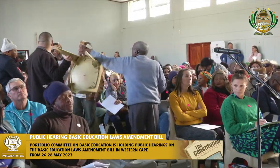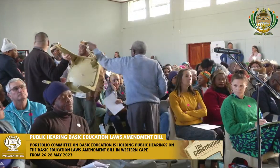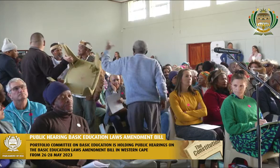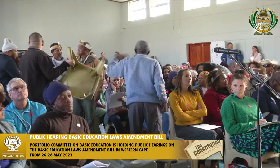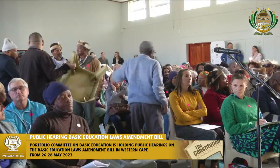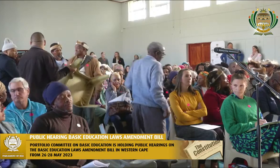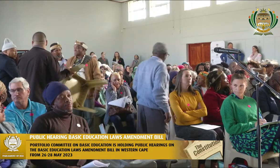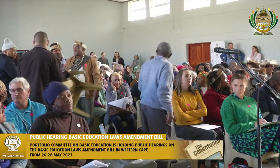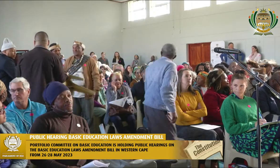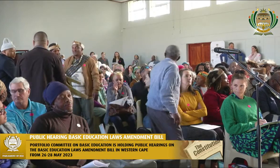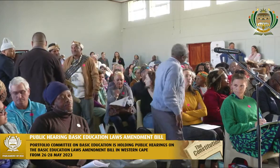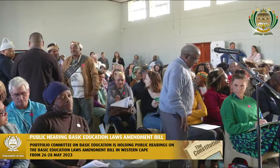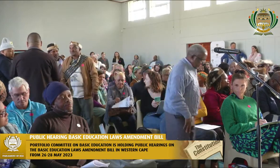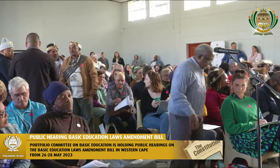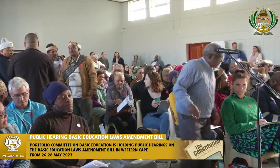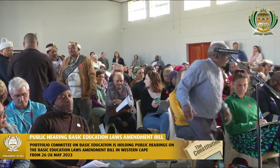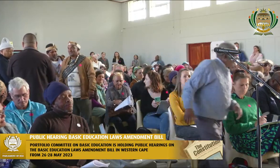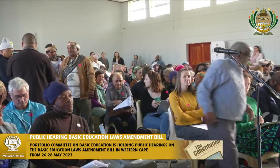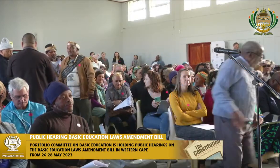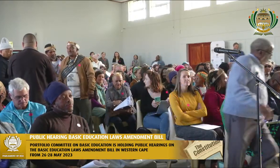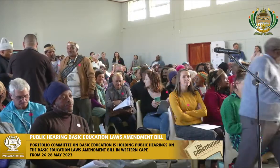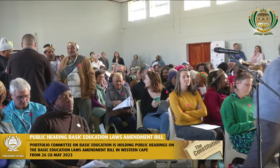to take a...